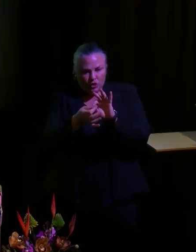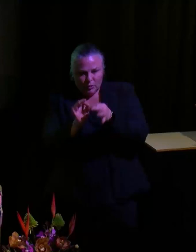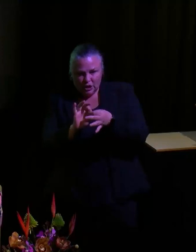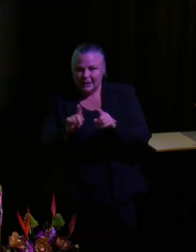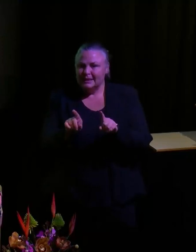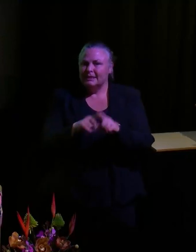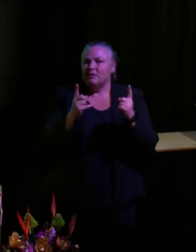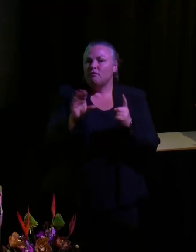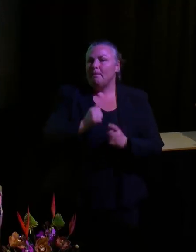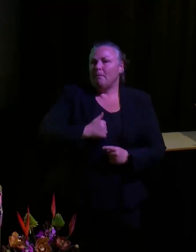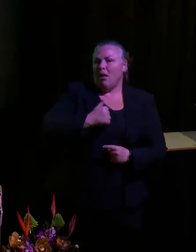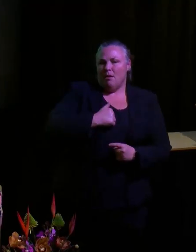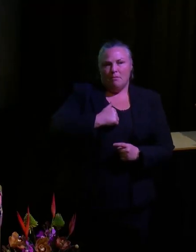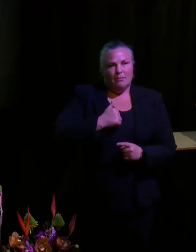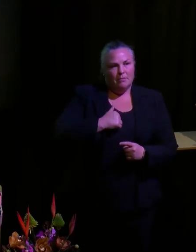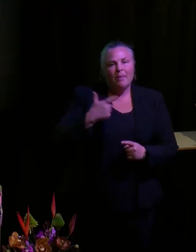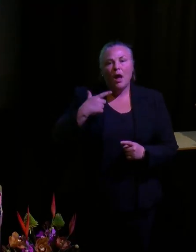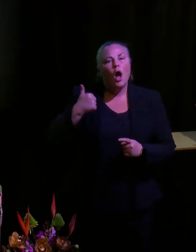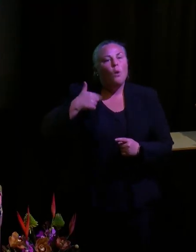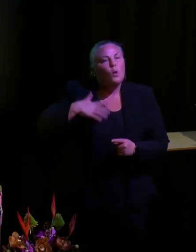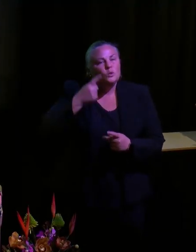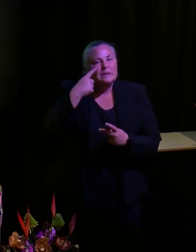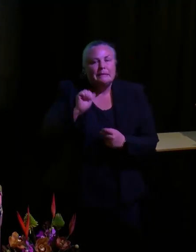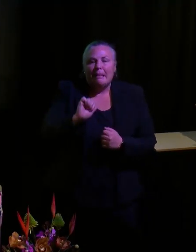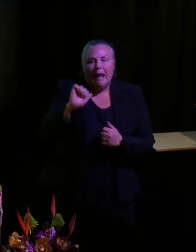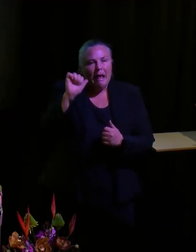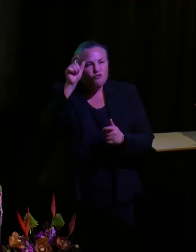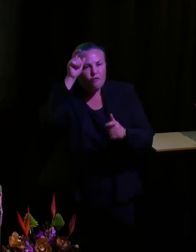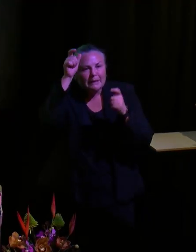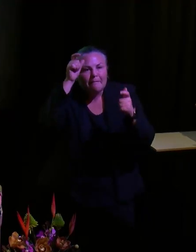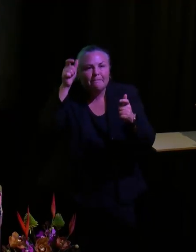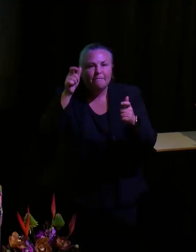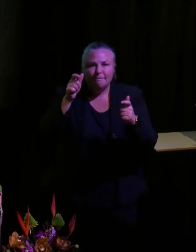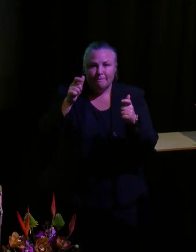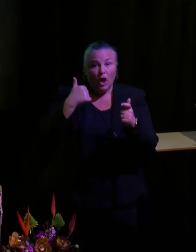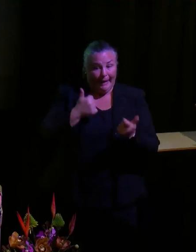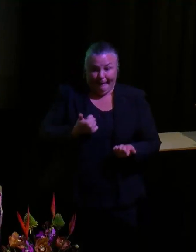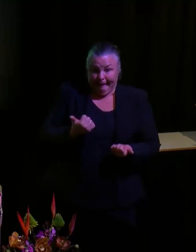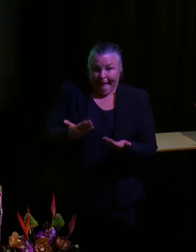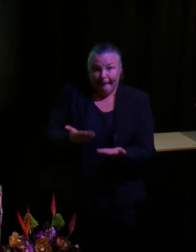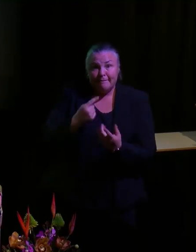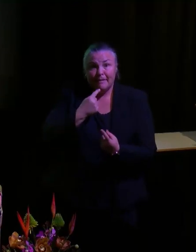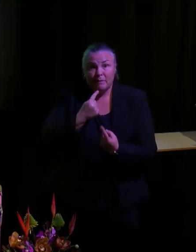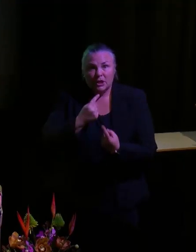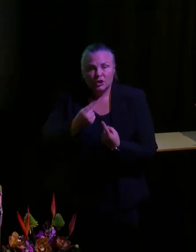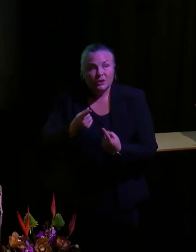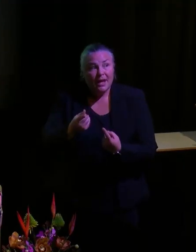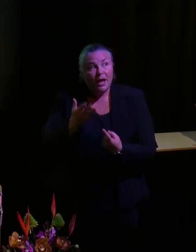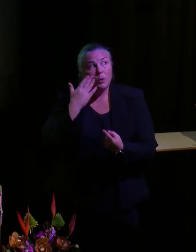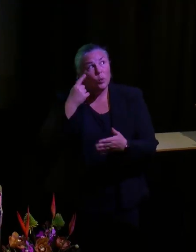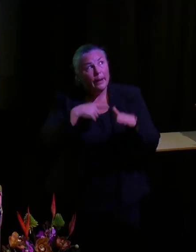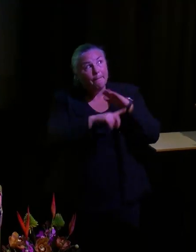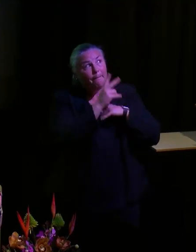done. So that's what I wanted to see, was how creative they could be with the information they had. And as you can see, when you go and see the